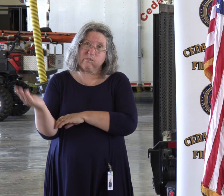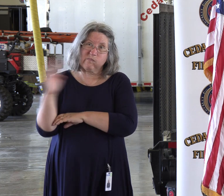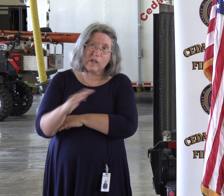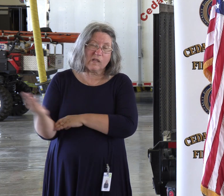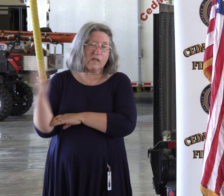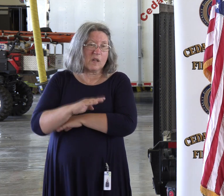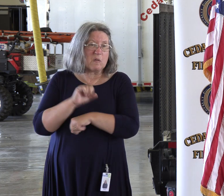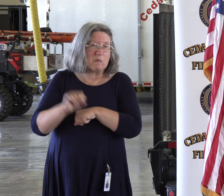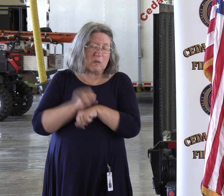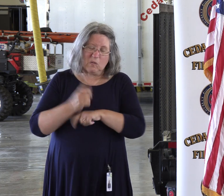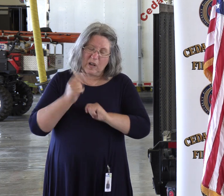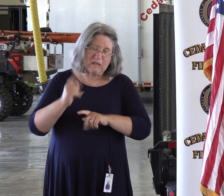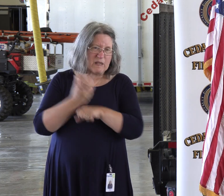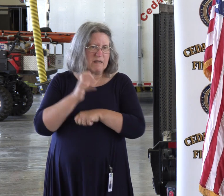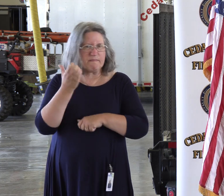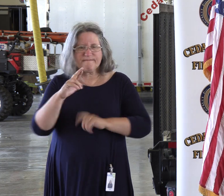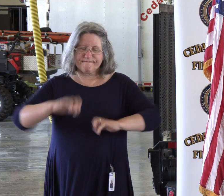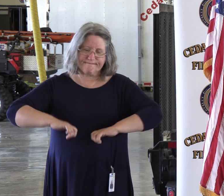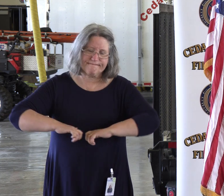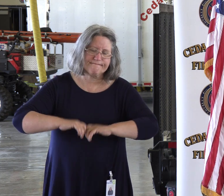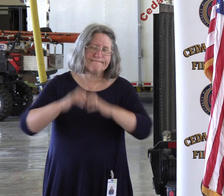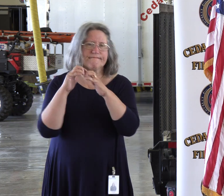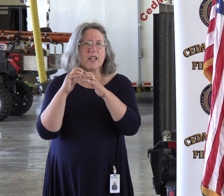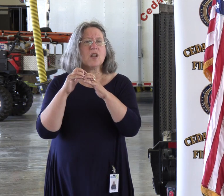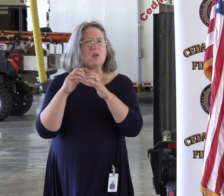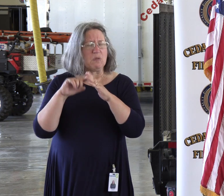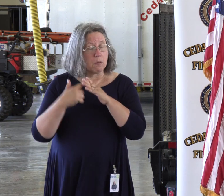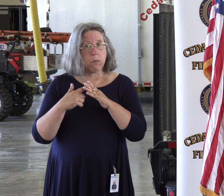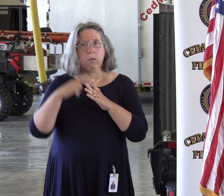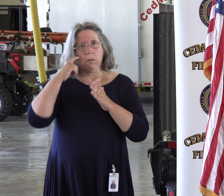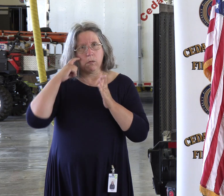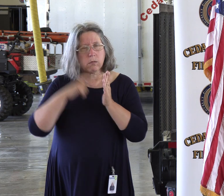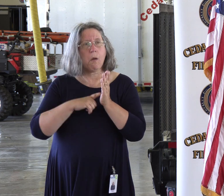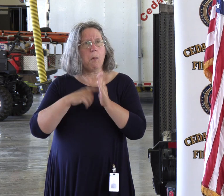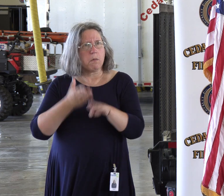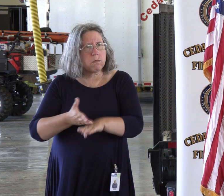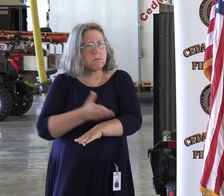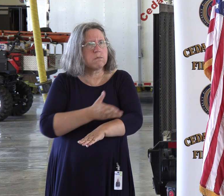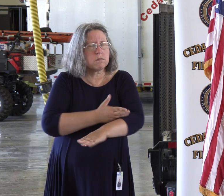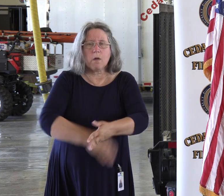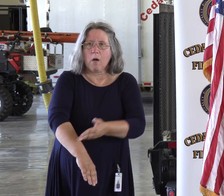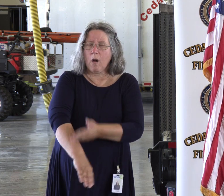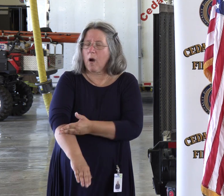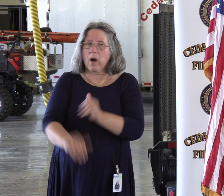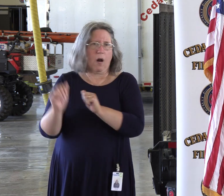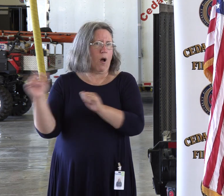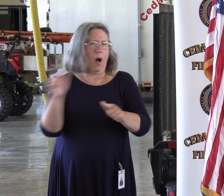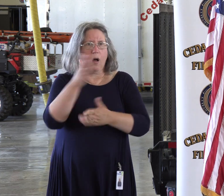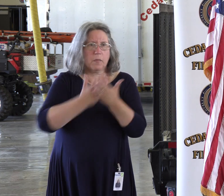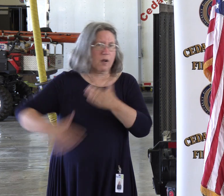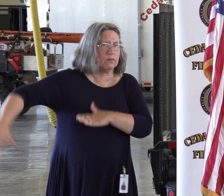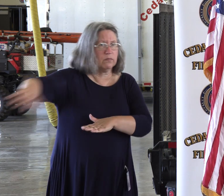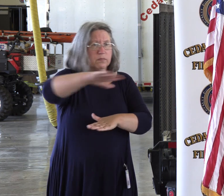into getting CR back on their feet. Signs of progress are truly visible in all areas of the